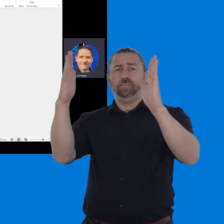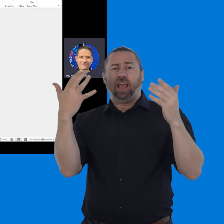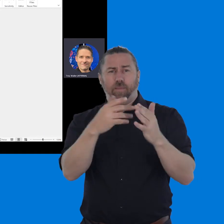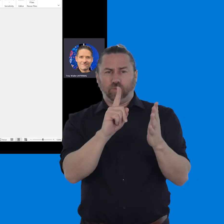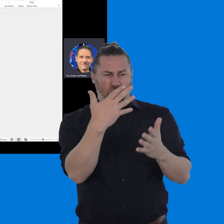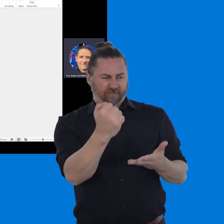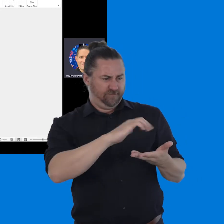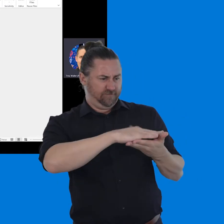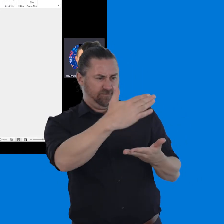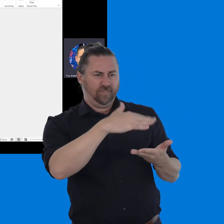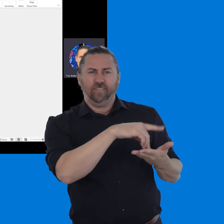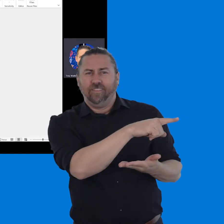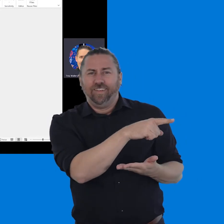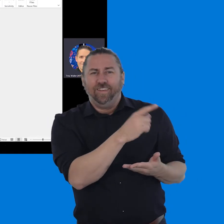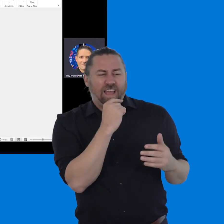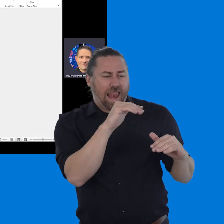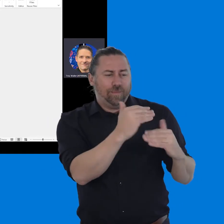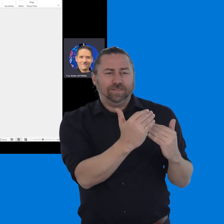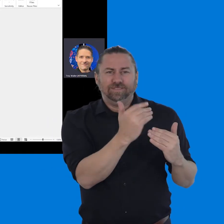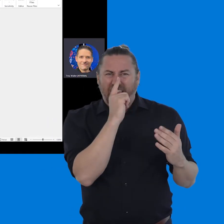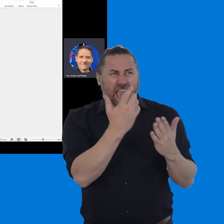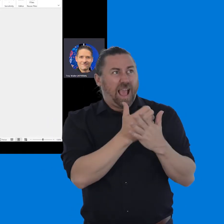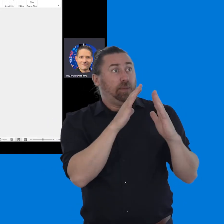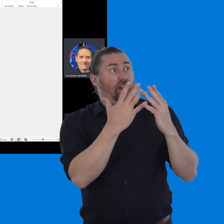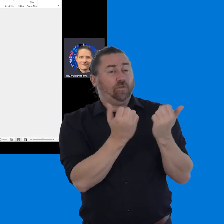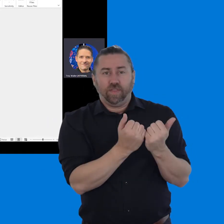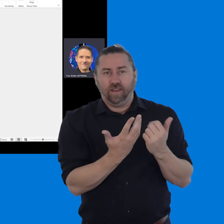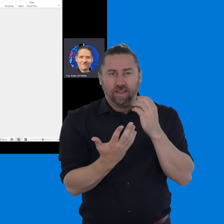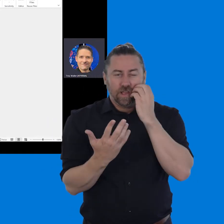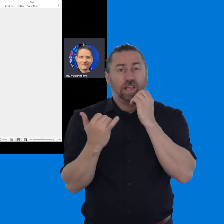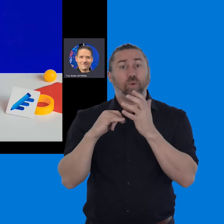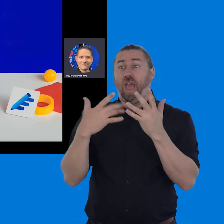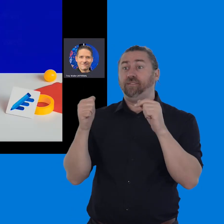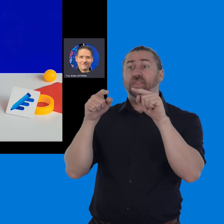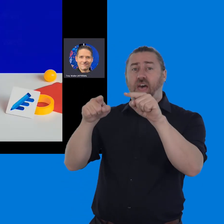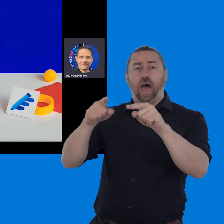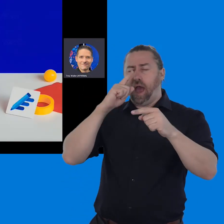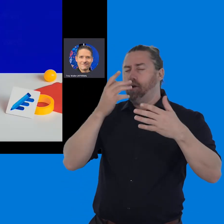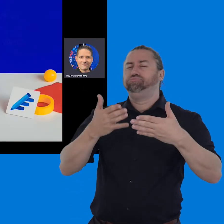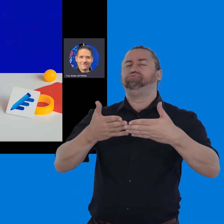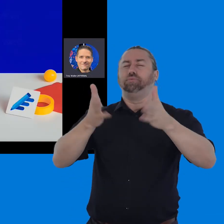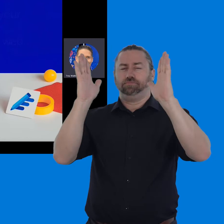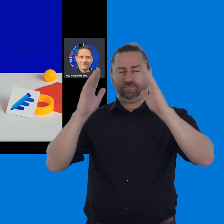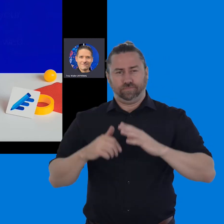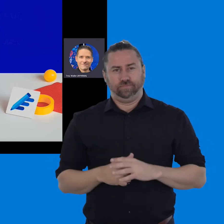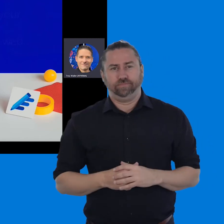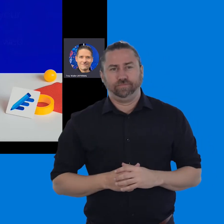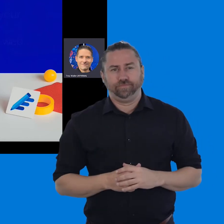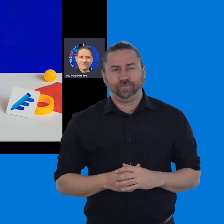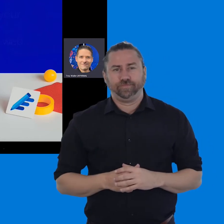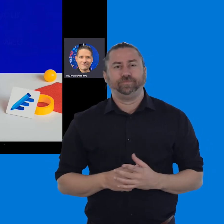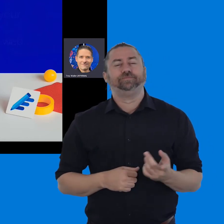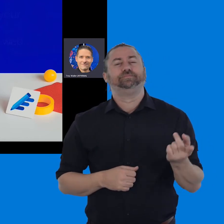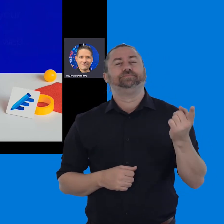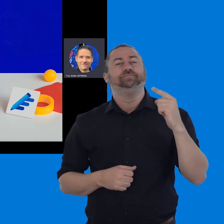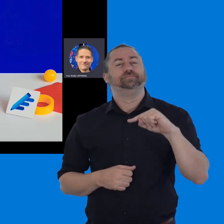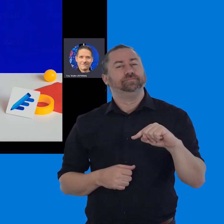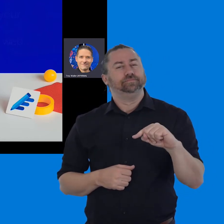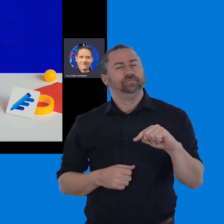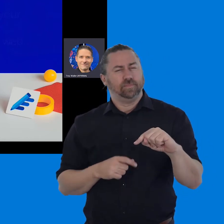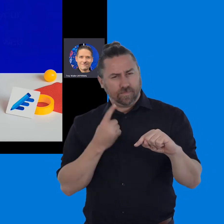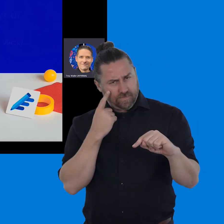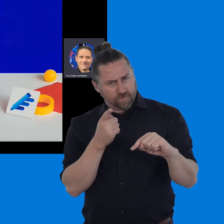local device, you're getting a better experience under the hood. Now, the next thing I want to talk to you